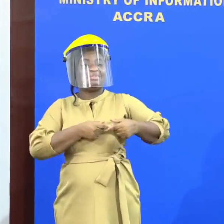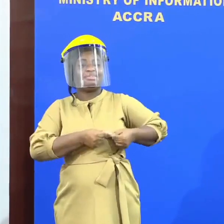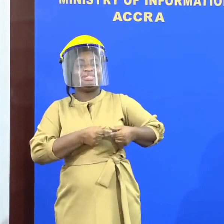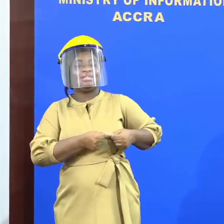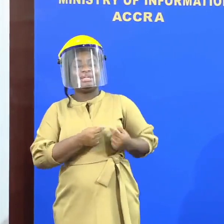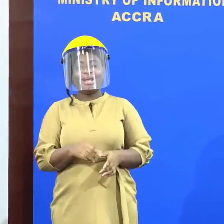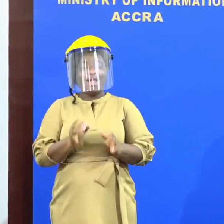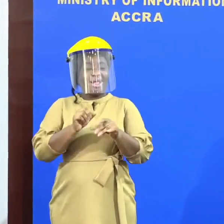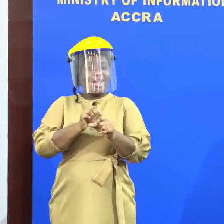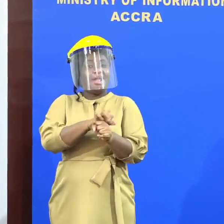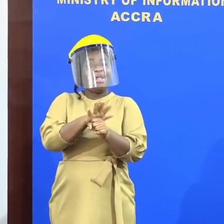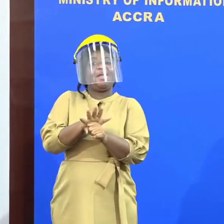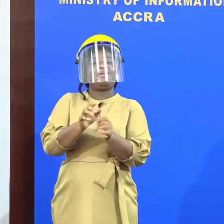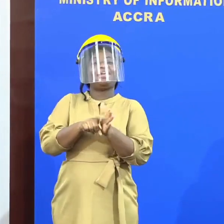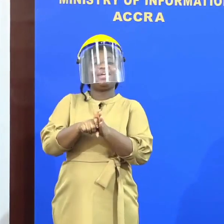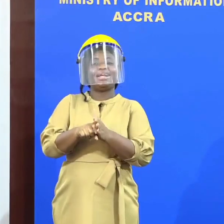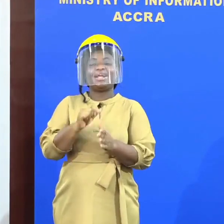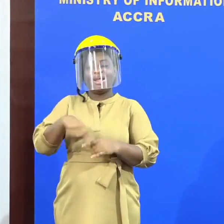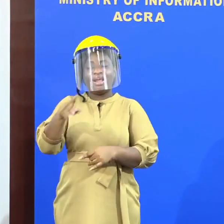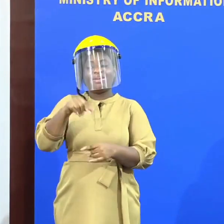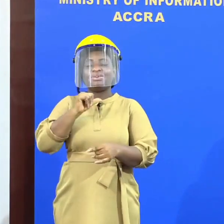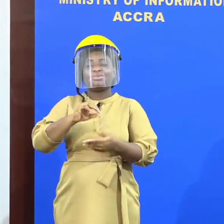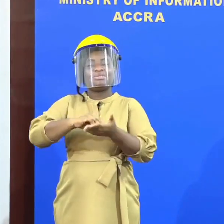around doesn't mean you shouldn't be romantic.